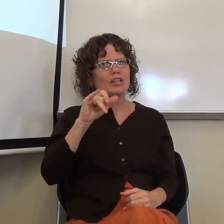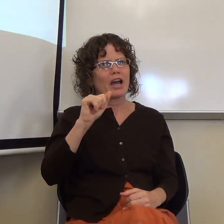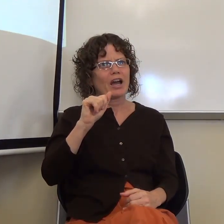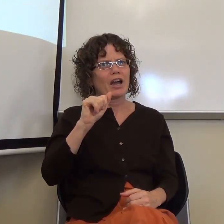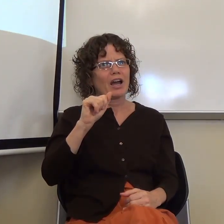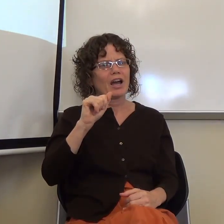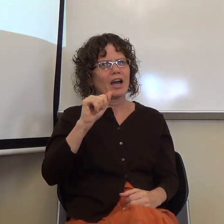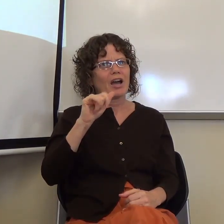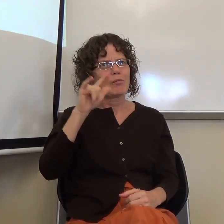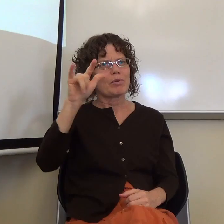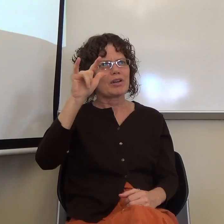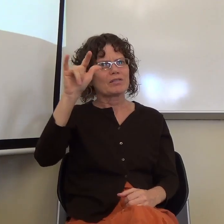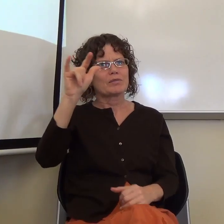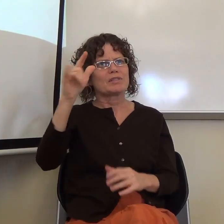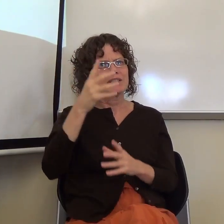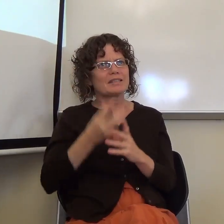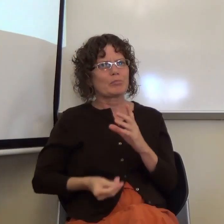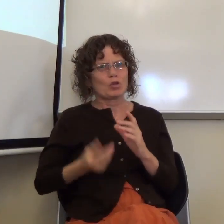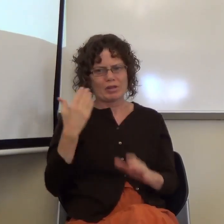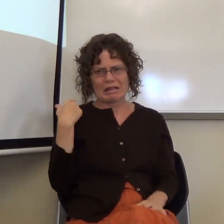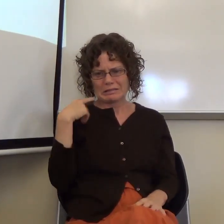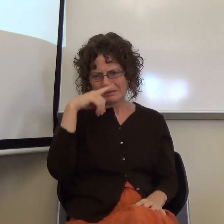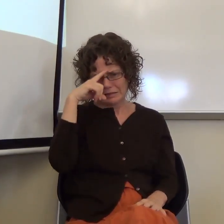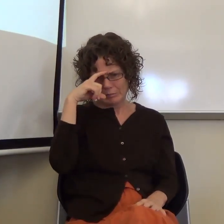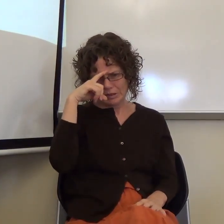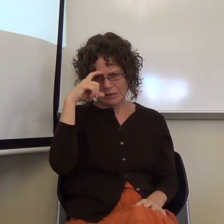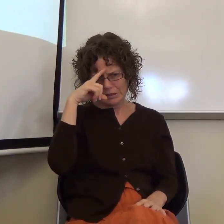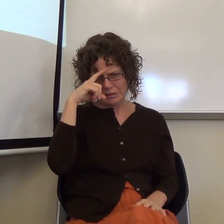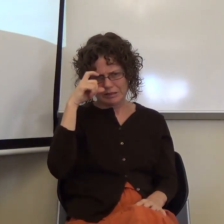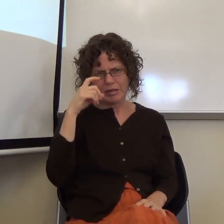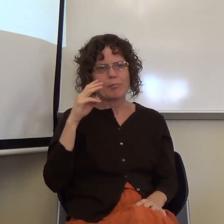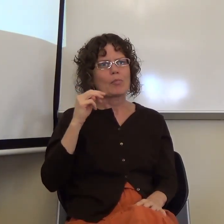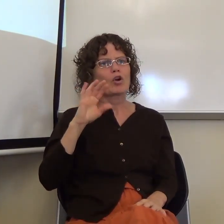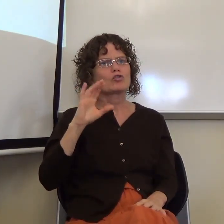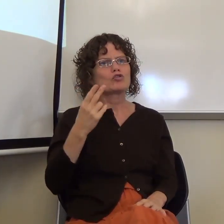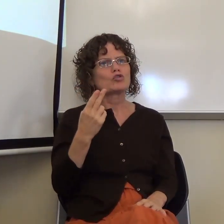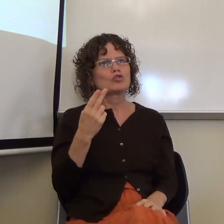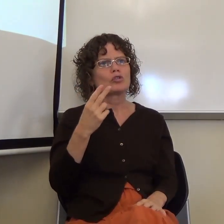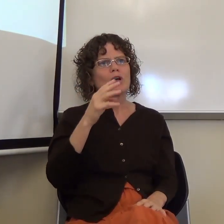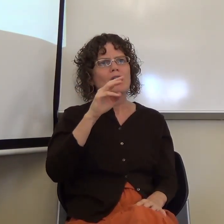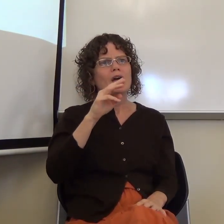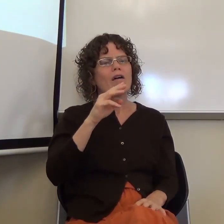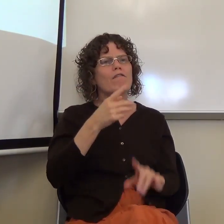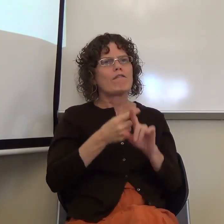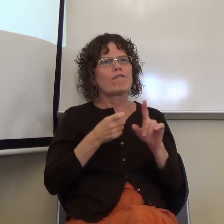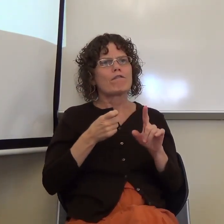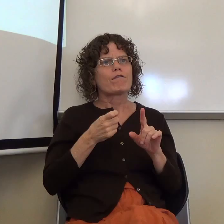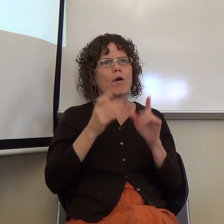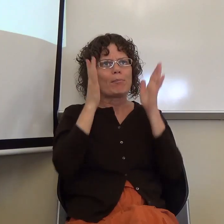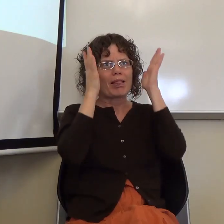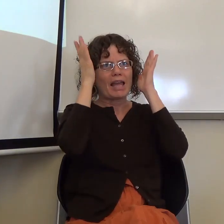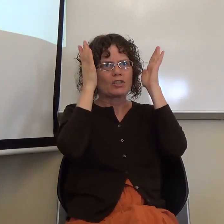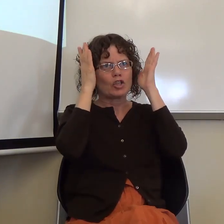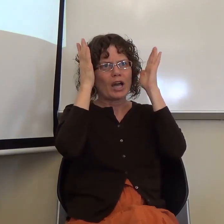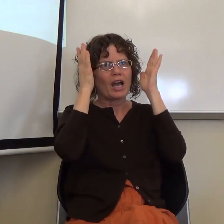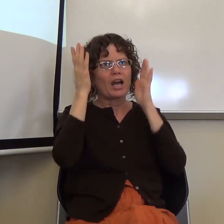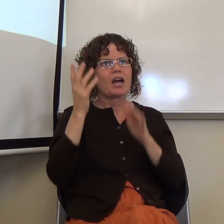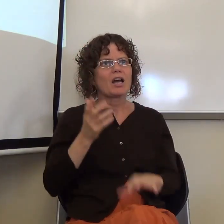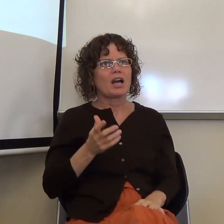that plane that disappeared, what was it, last summer? Last March. Last March, Yeah. okay. The big mystery about that